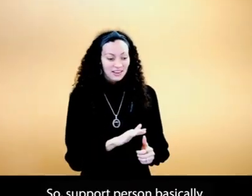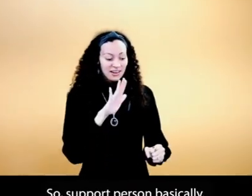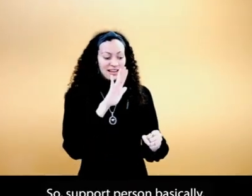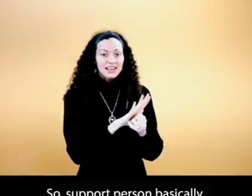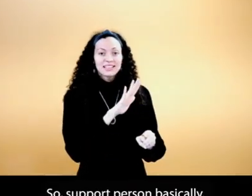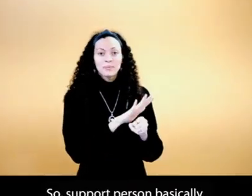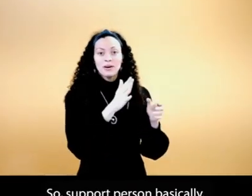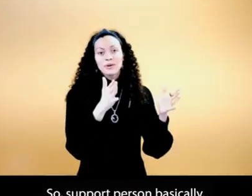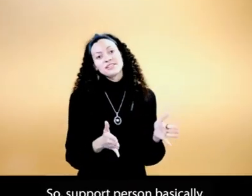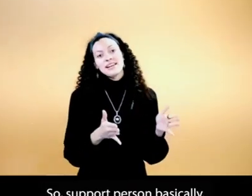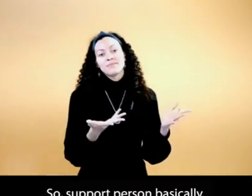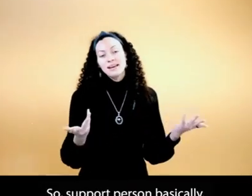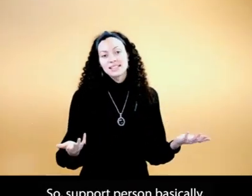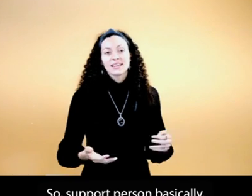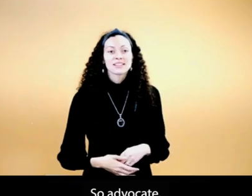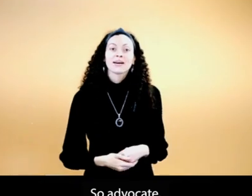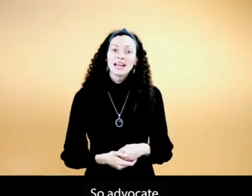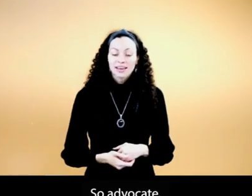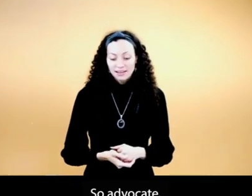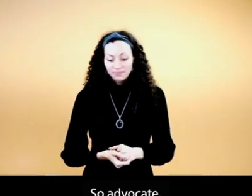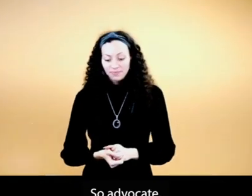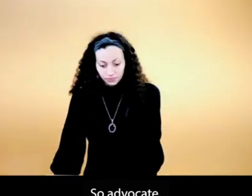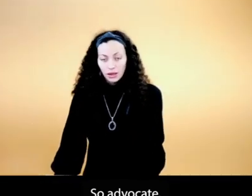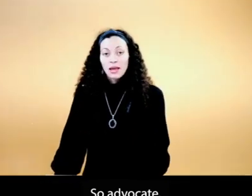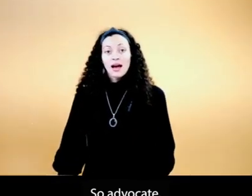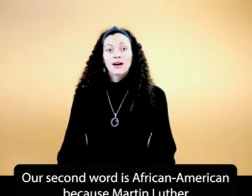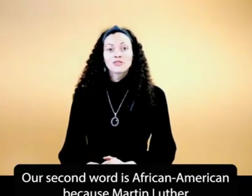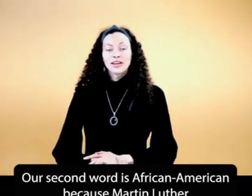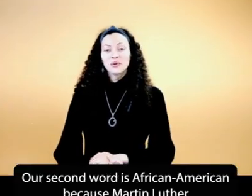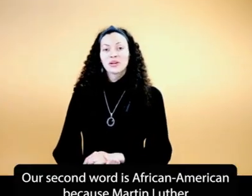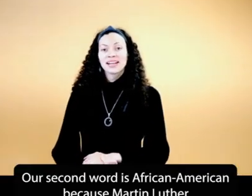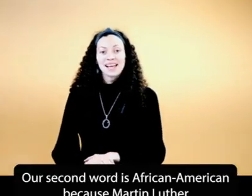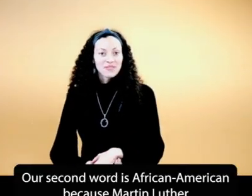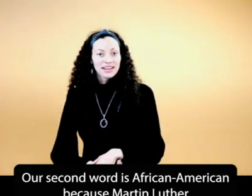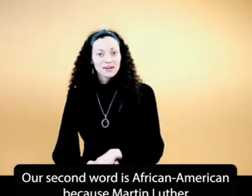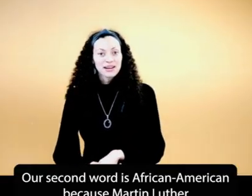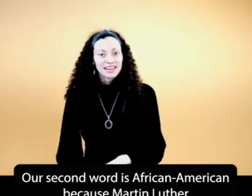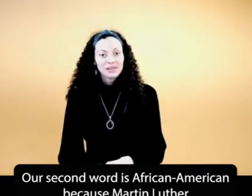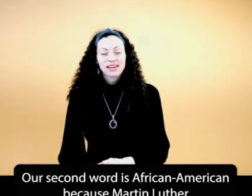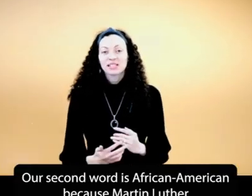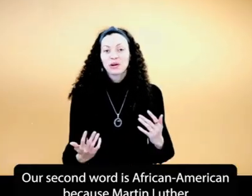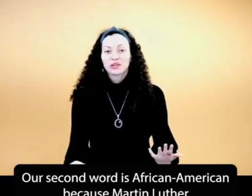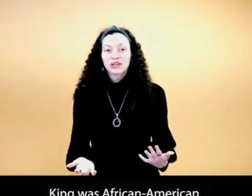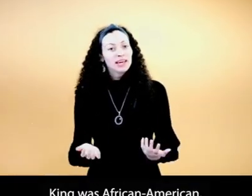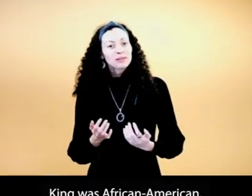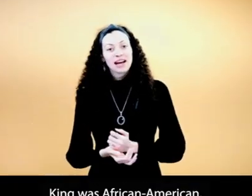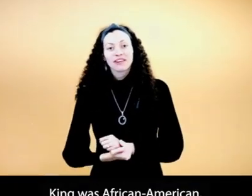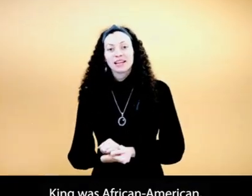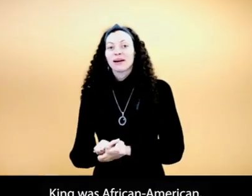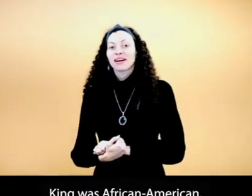So support person, basically, so advocate. Our second word is African American because Martin Luther King was African